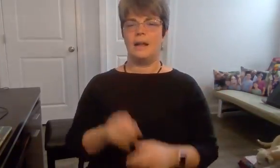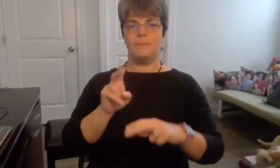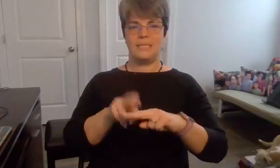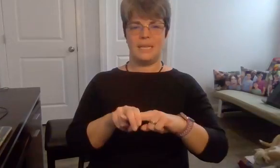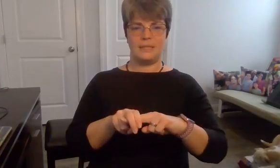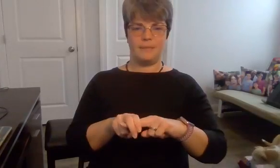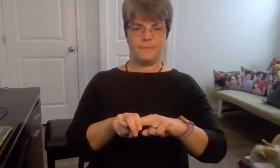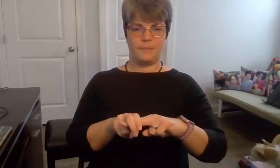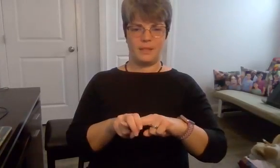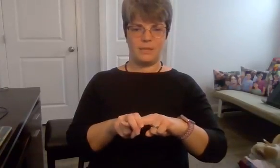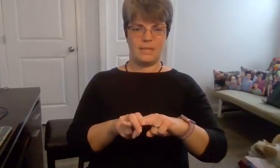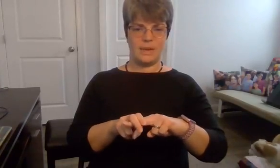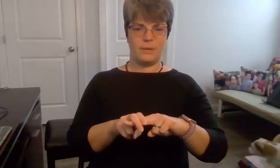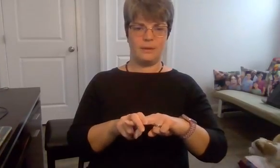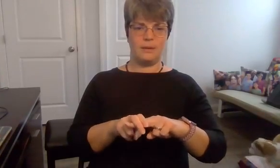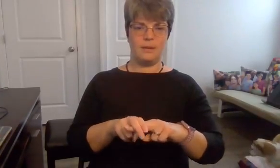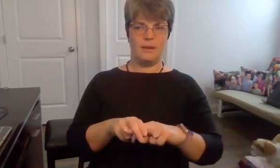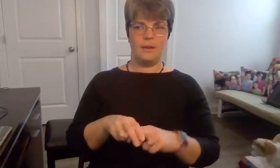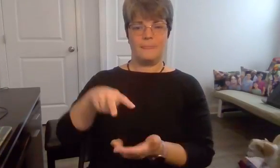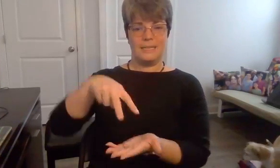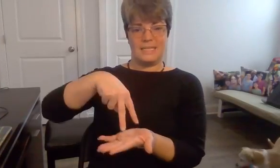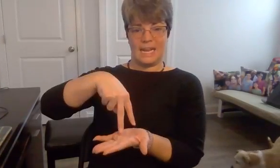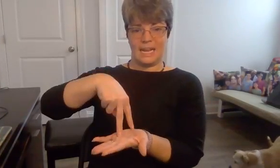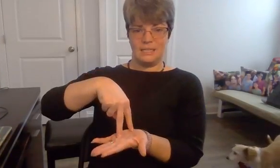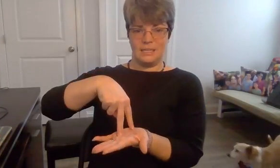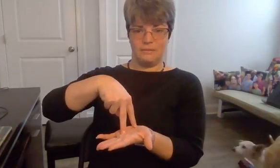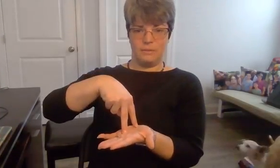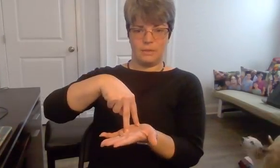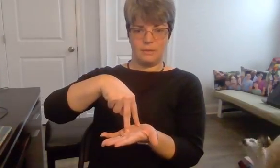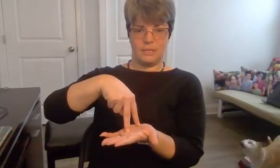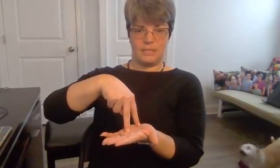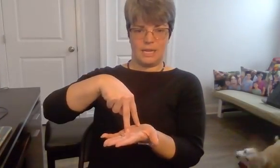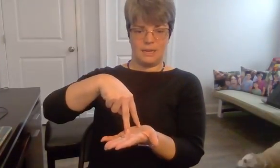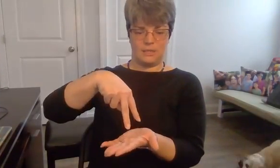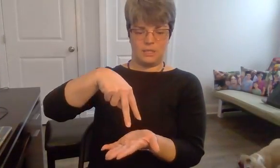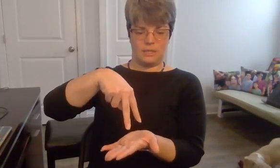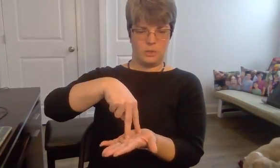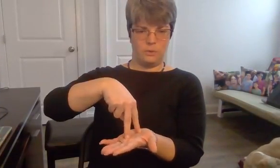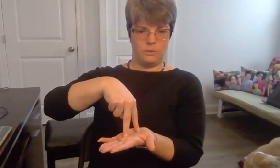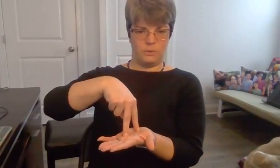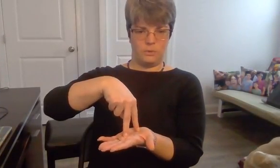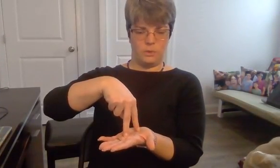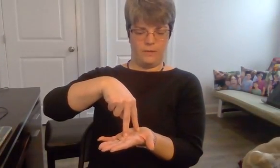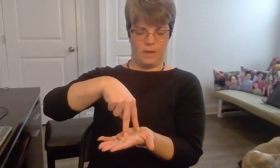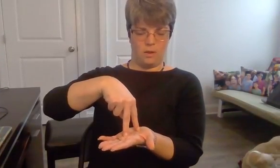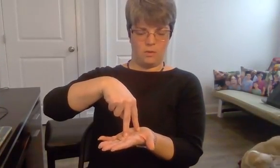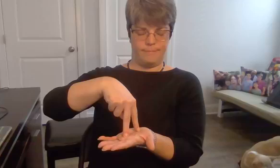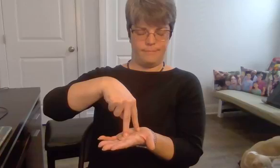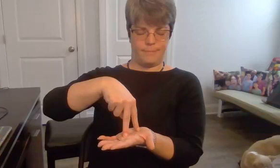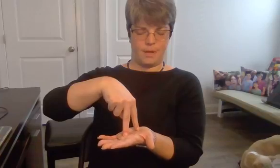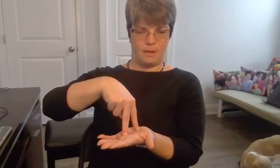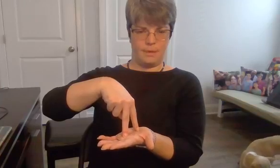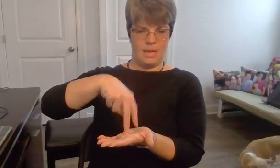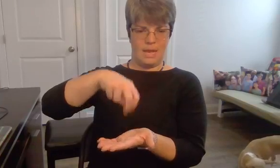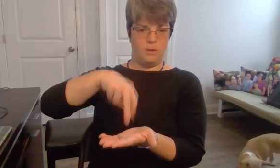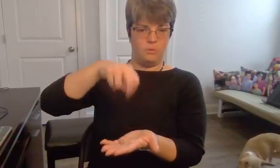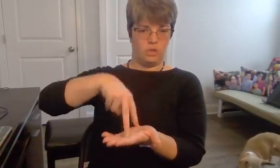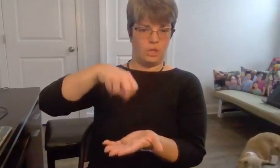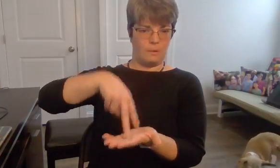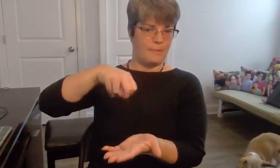fast. Sit. I think we did that one. Stand. If you want them to stand, it's like 2 feet on your palm. If you jump them up and